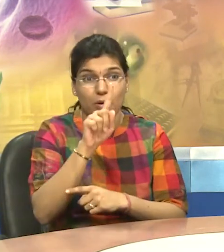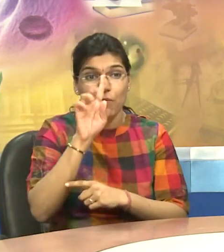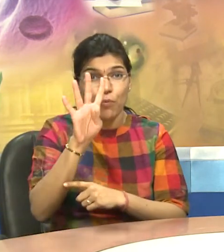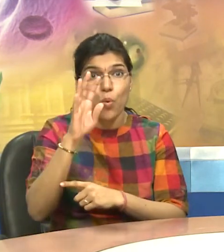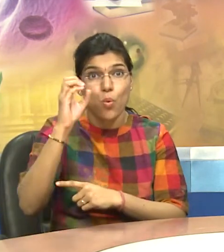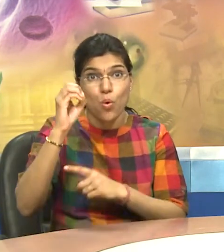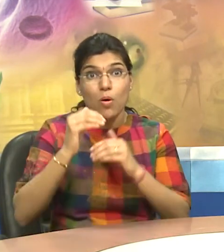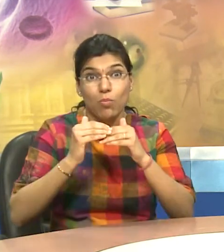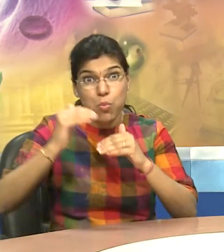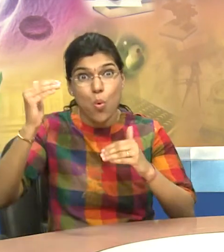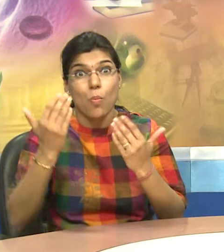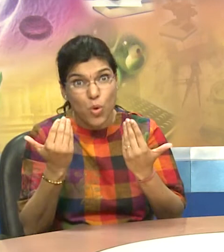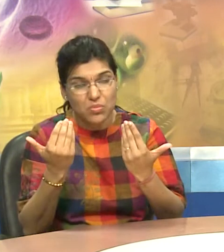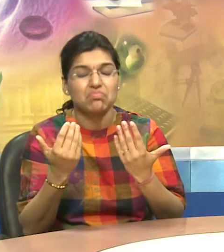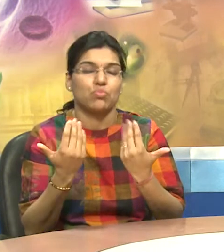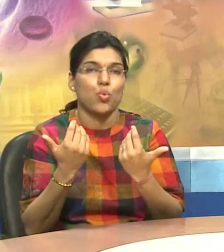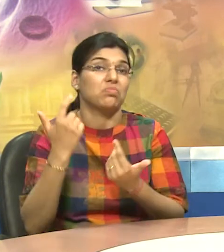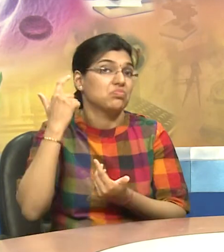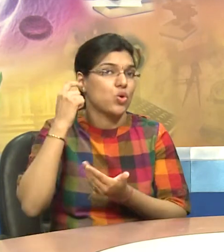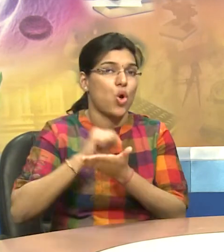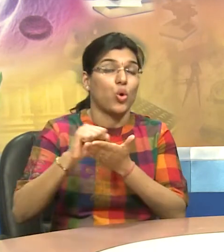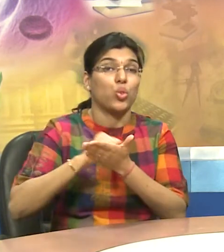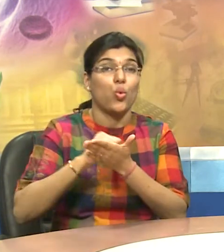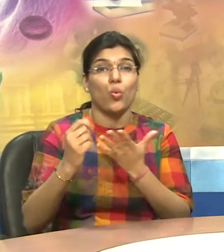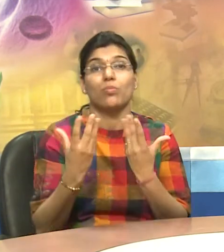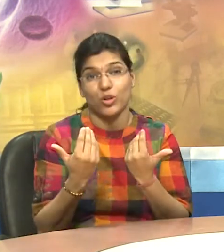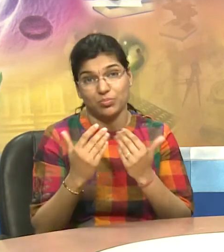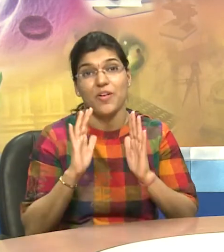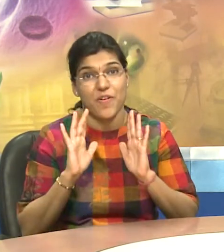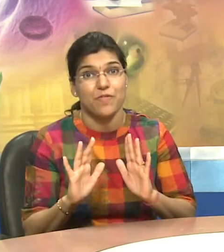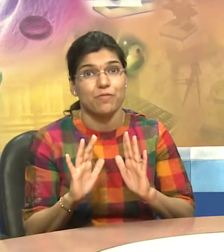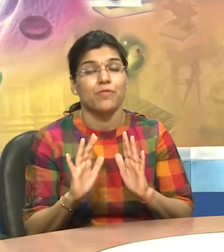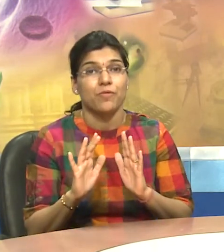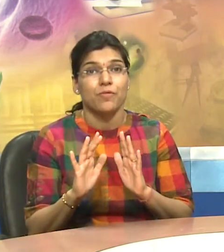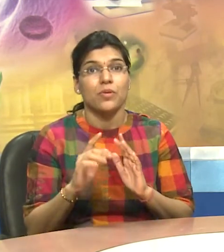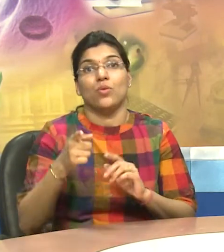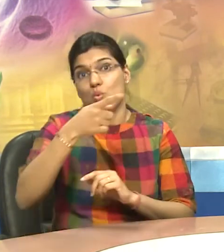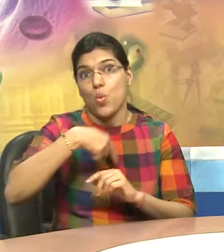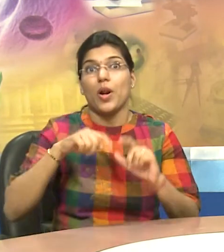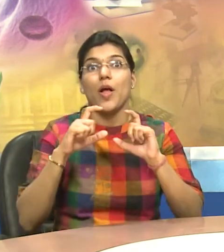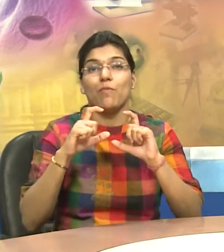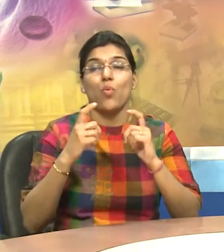Sounds more than 140 decibel can damage to our ear.